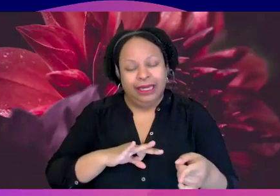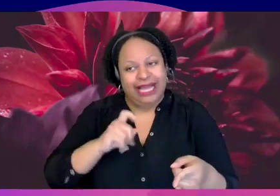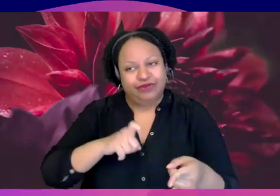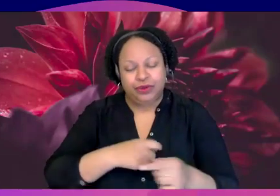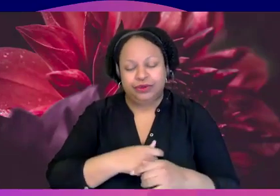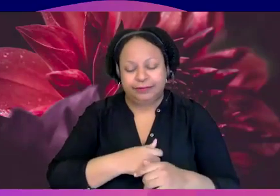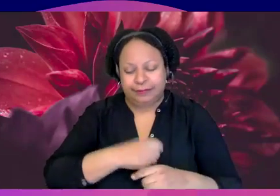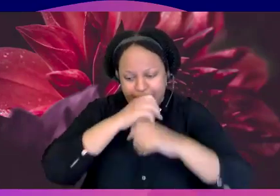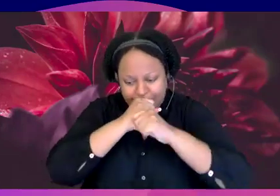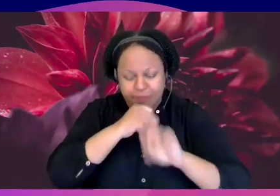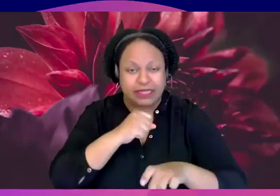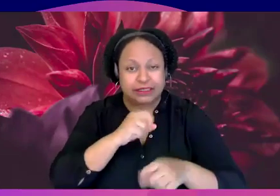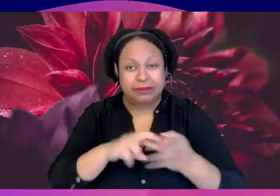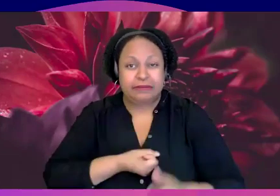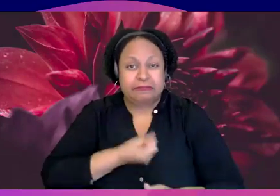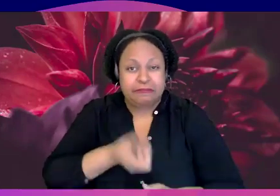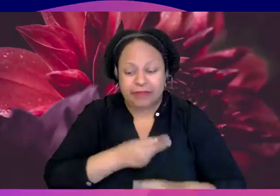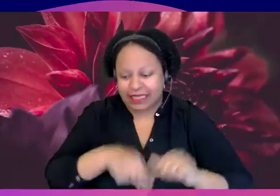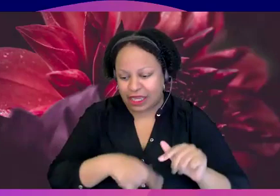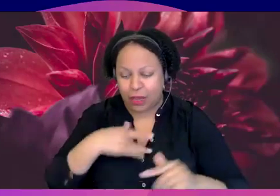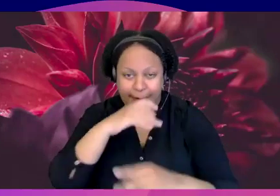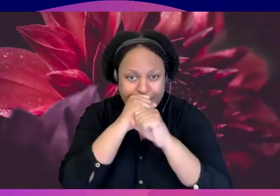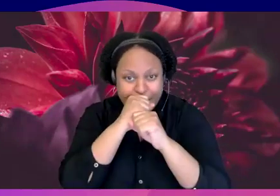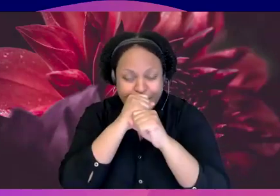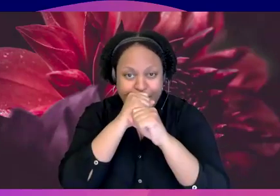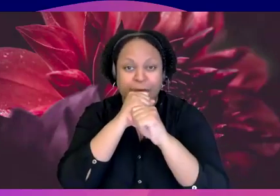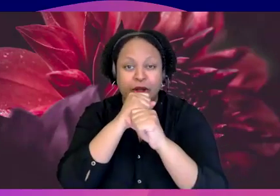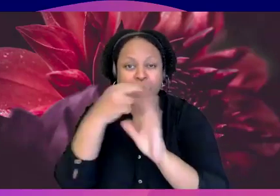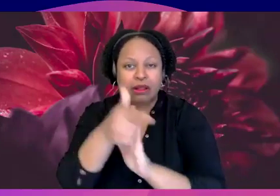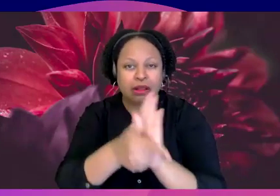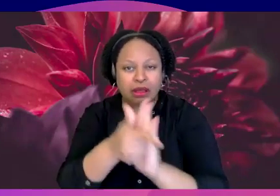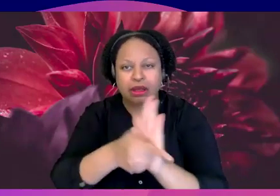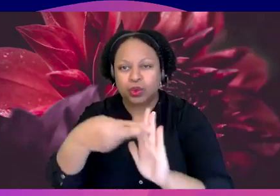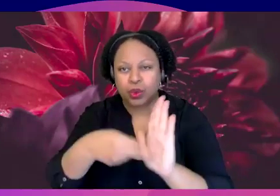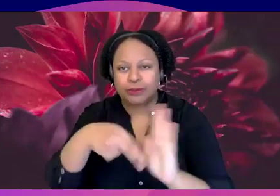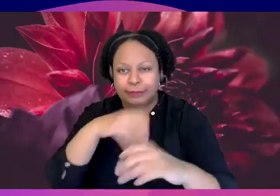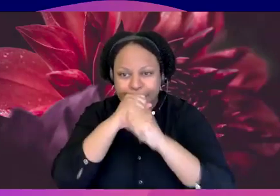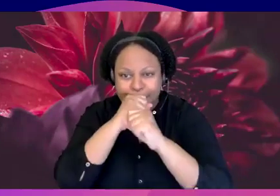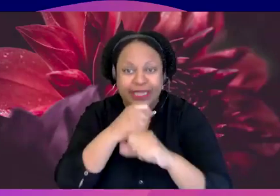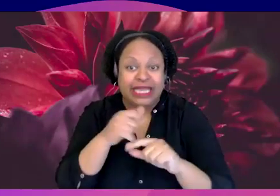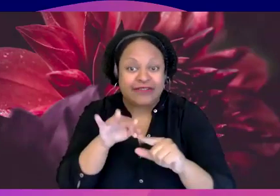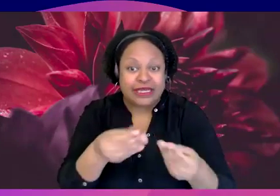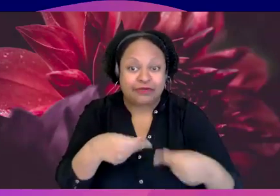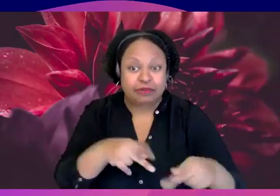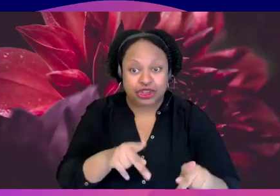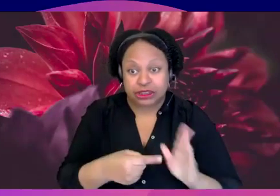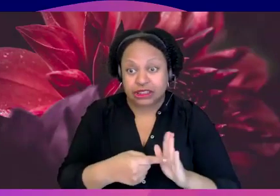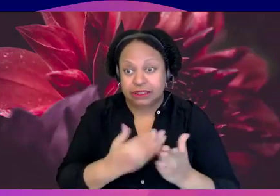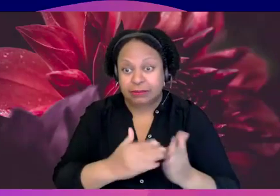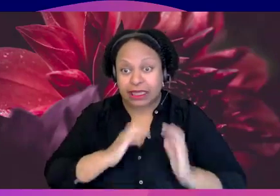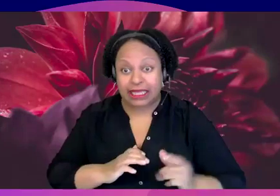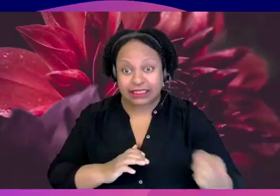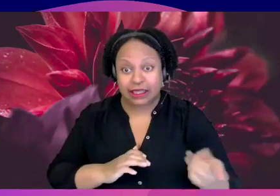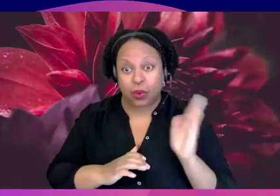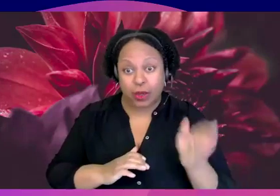that they can share. But when they do have permission, and sometimes that's the case, like we will have clients who are like, and can